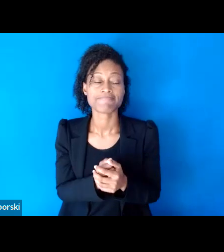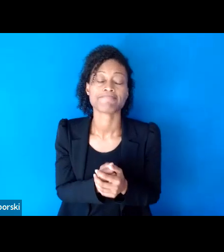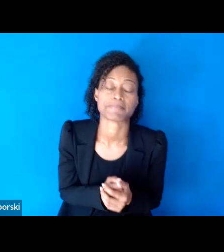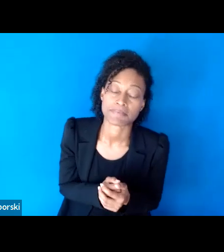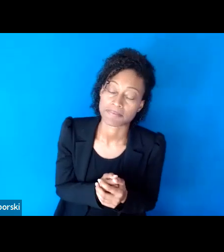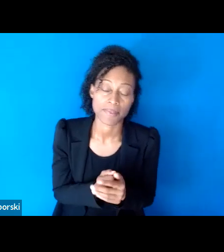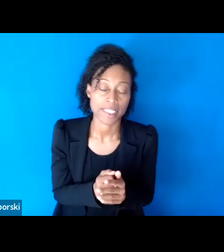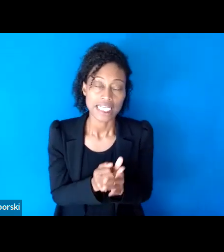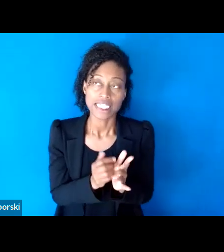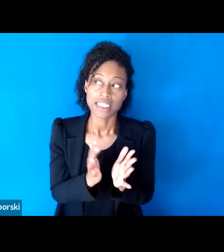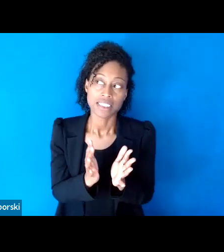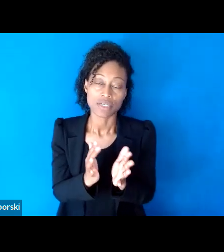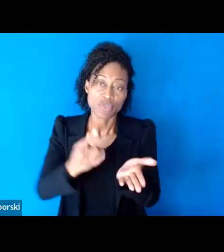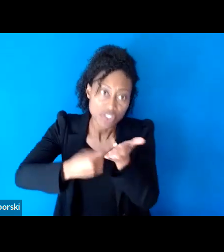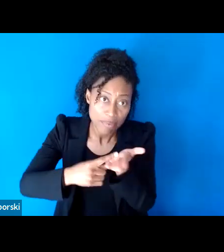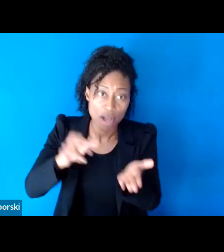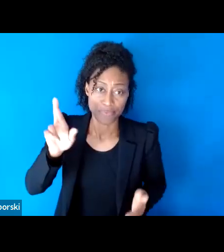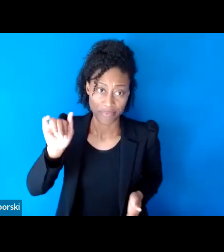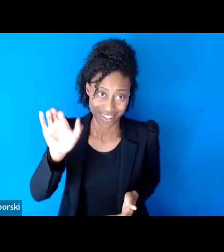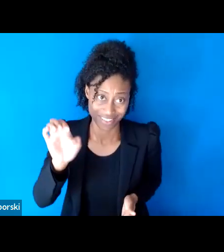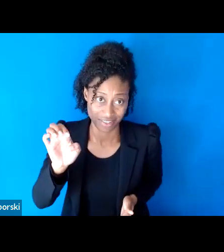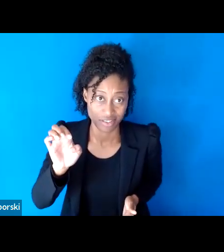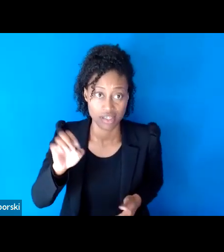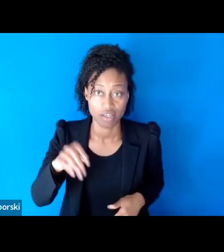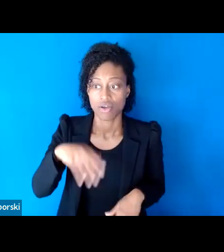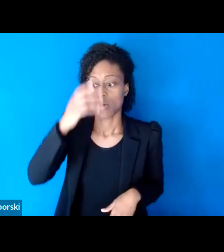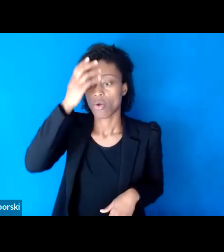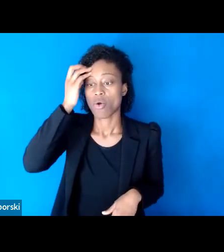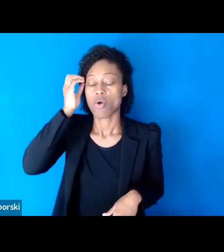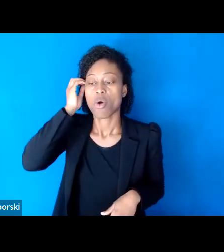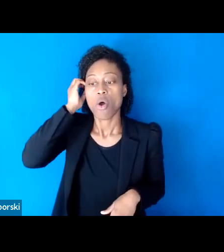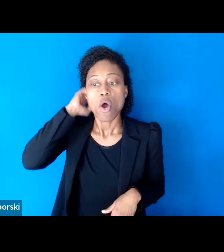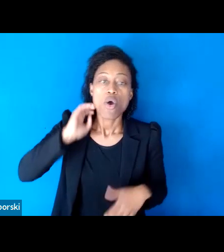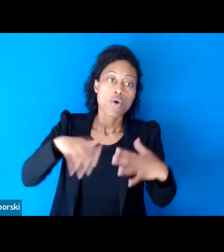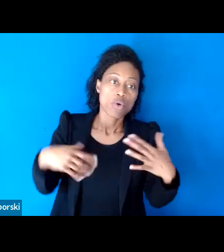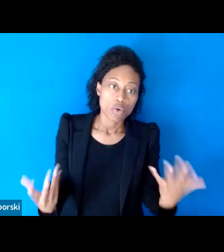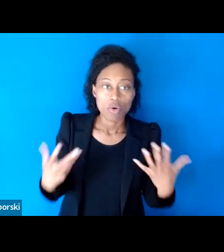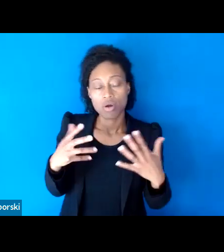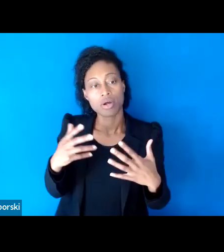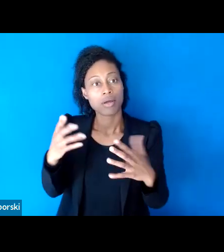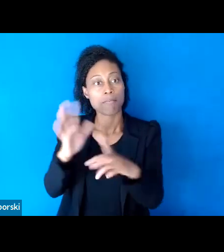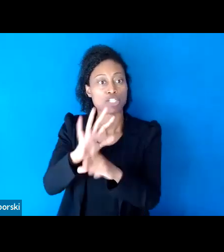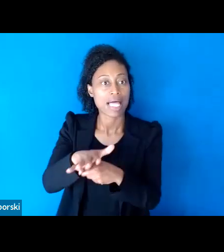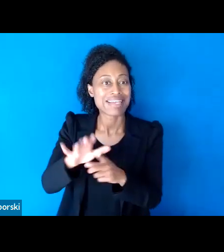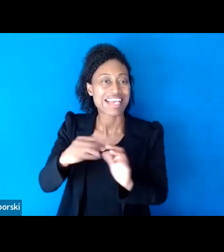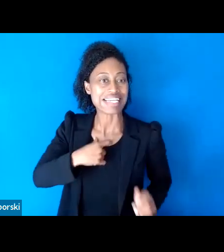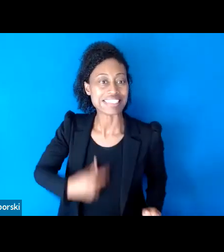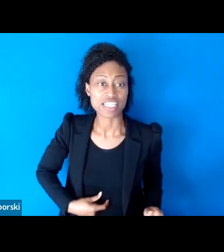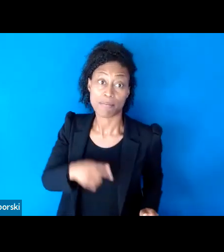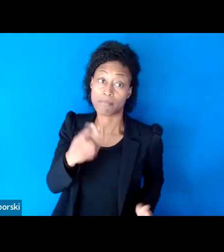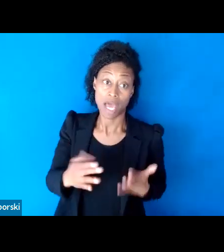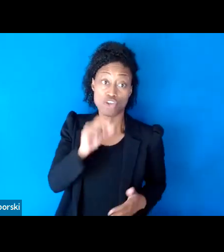when talking about race or when talking about marginalized identities that you do not identify with,